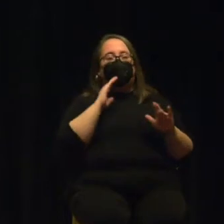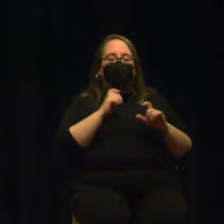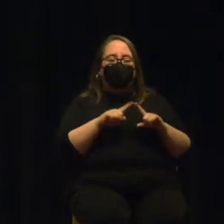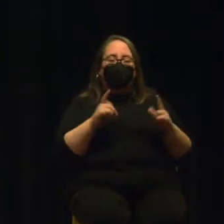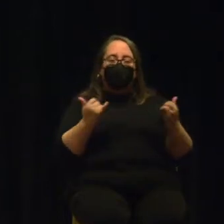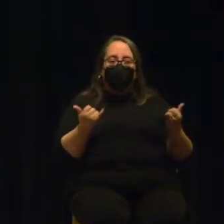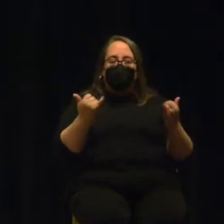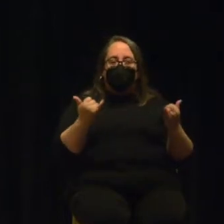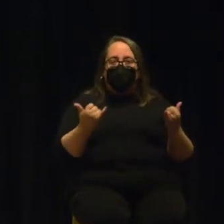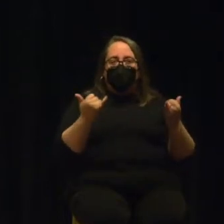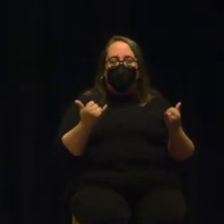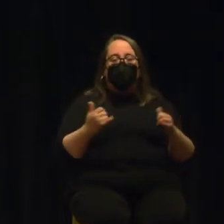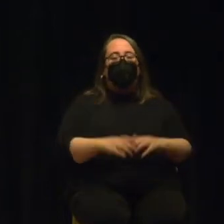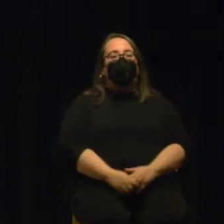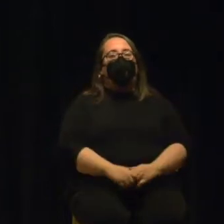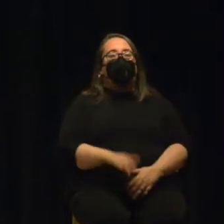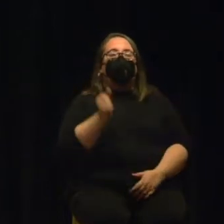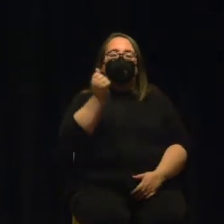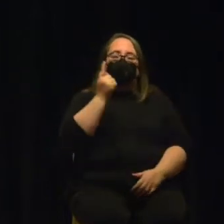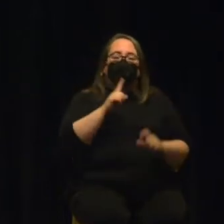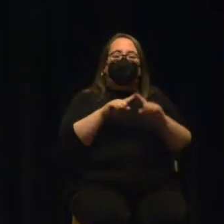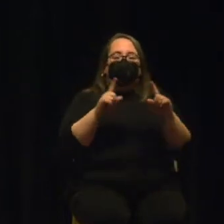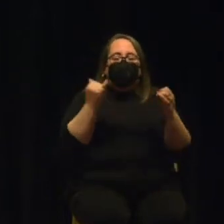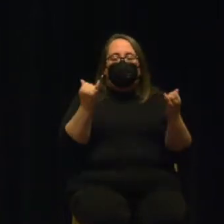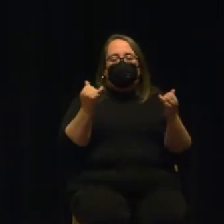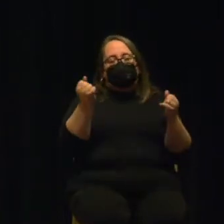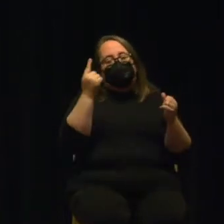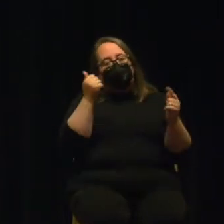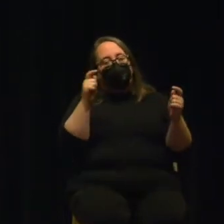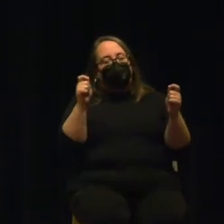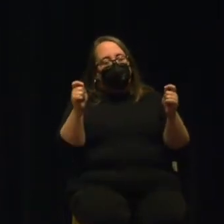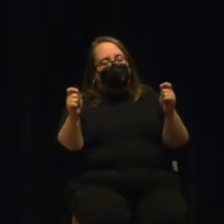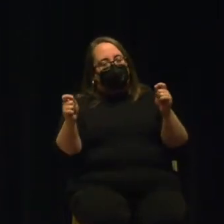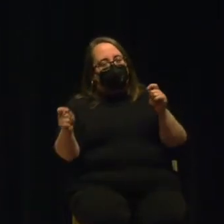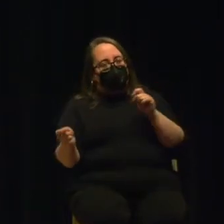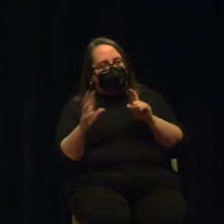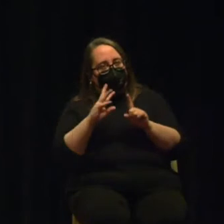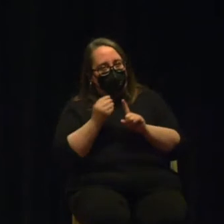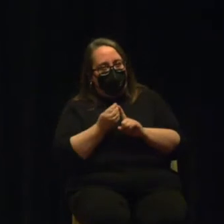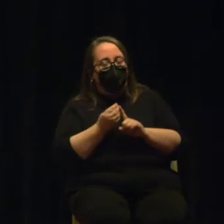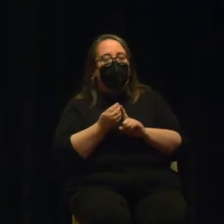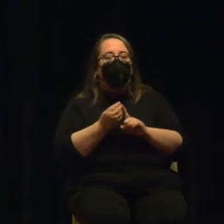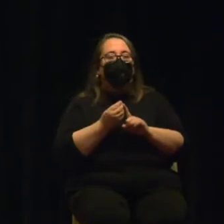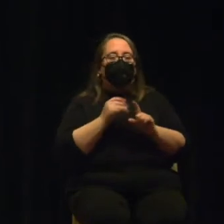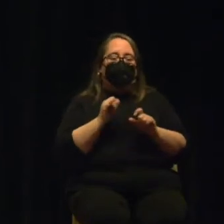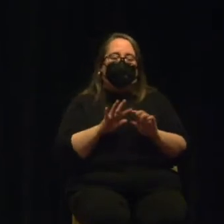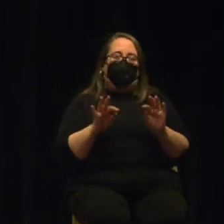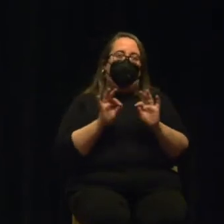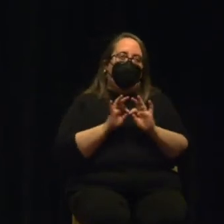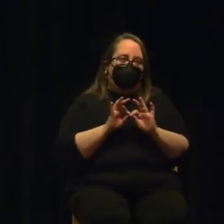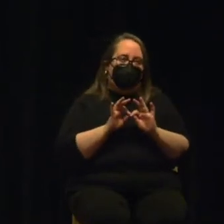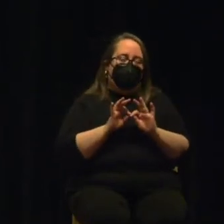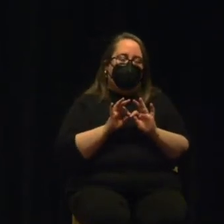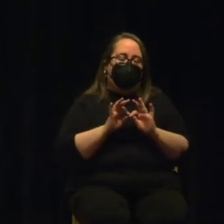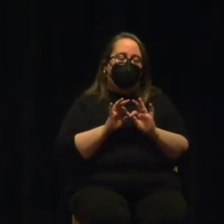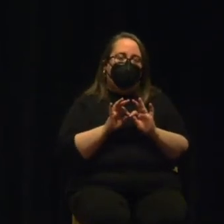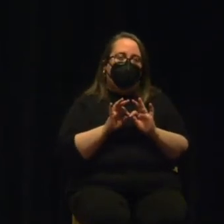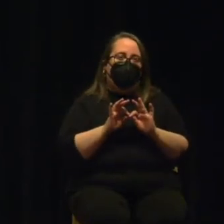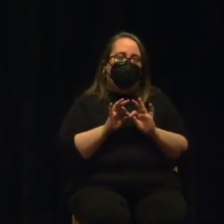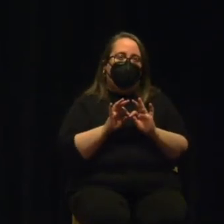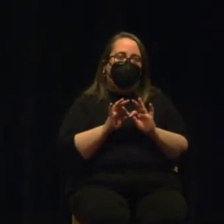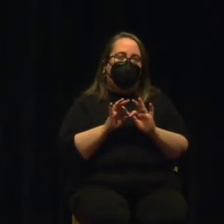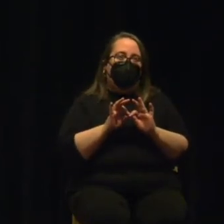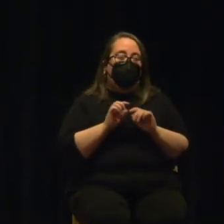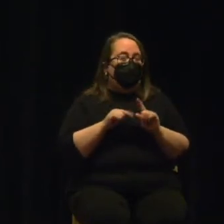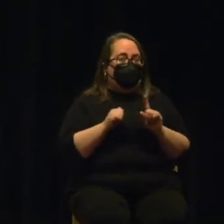now. We have it's different. I get it, for good reason. We're changing and evolving as a culture, mm-hmm. all of which is important, right? I just don't want to